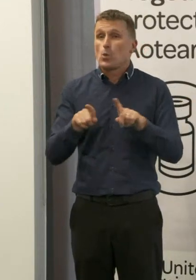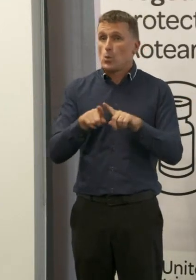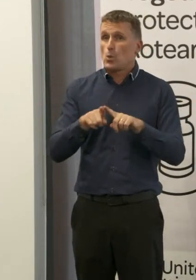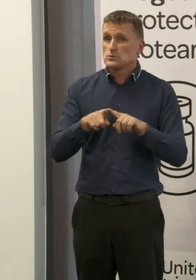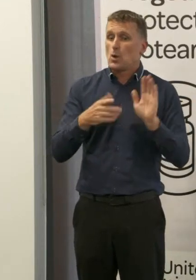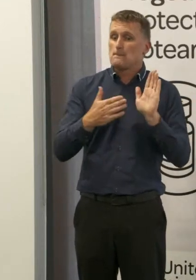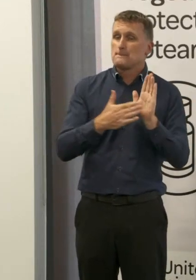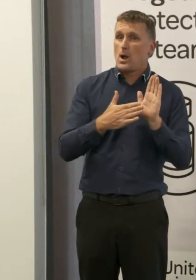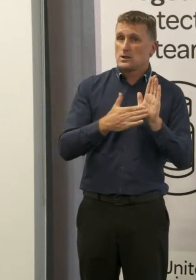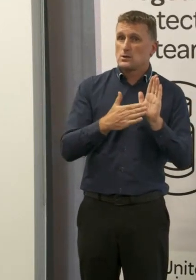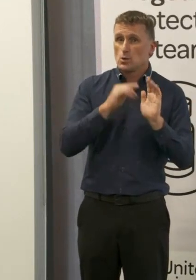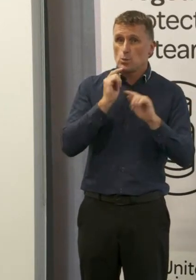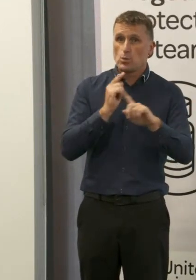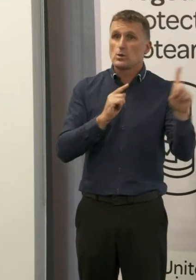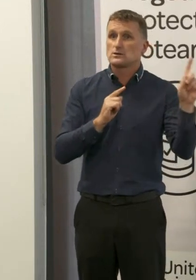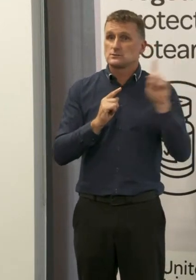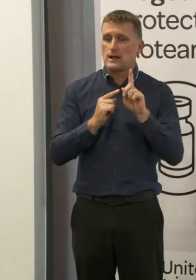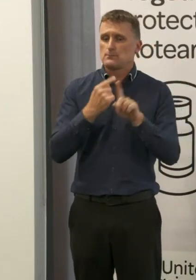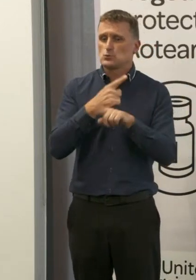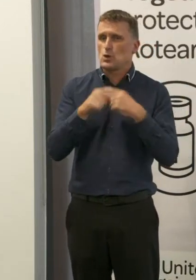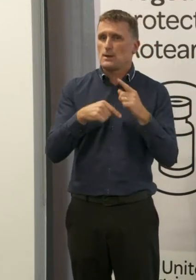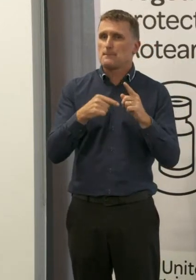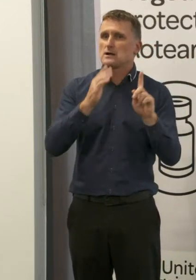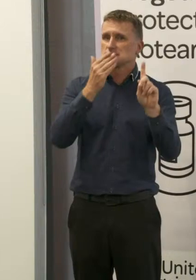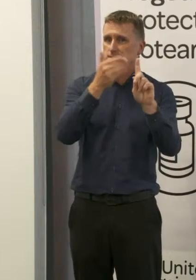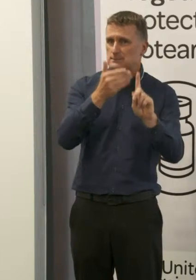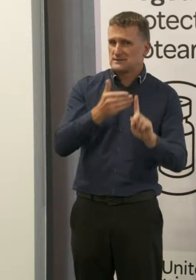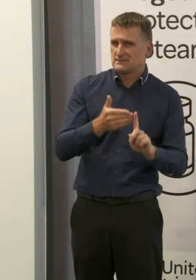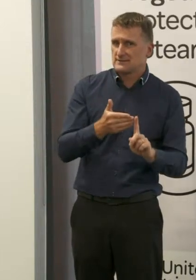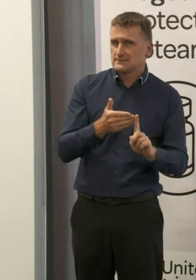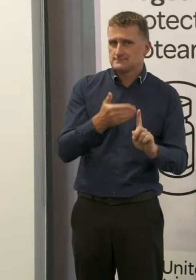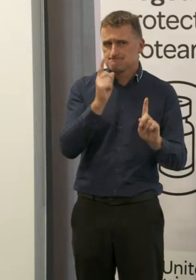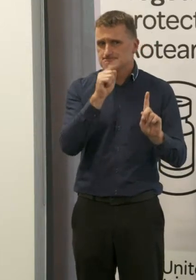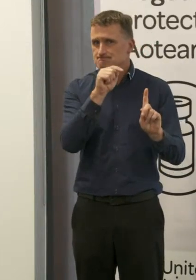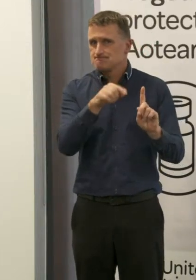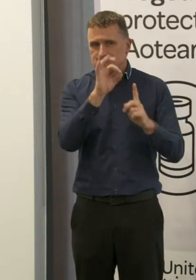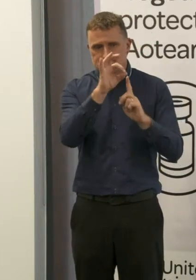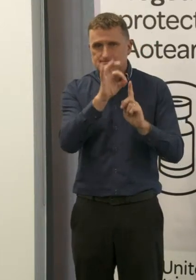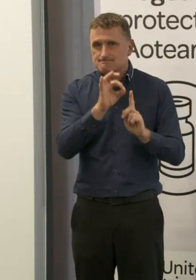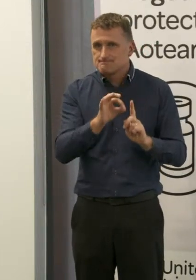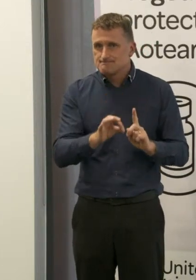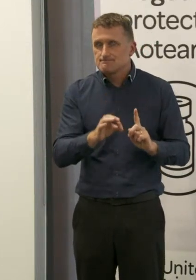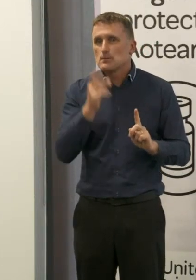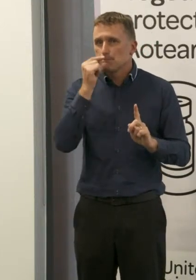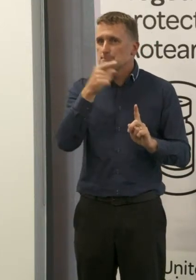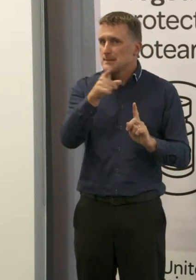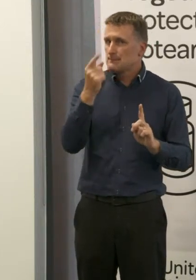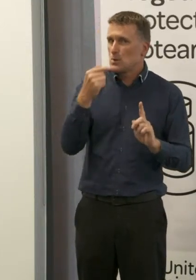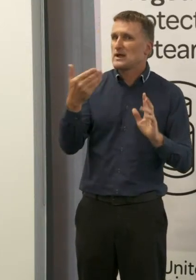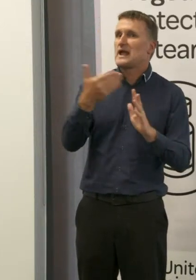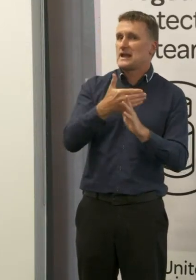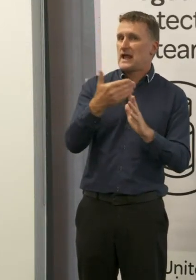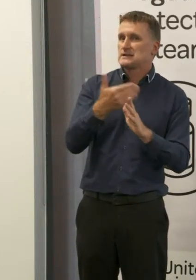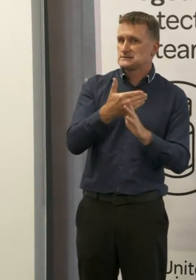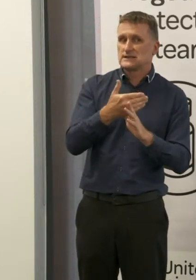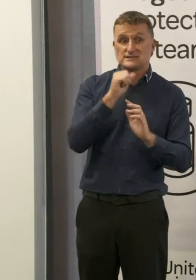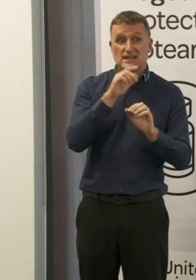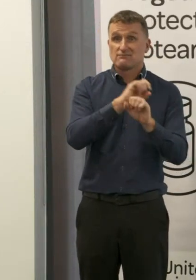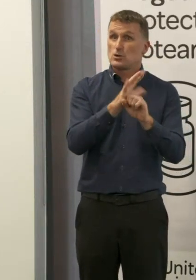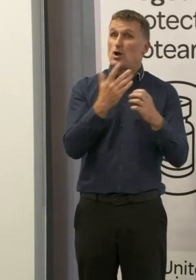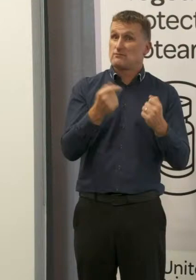through some of the specifics of those digital enablers that people will be able to access when diagnosed with